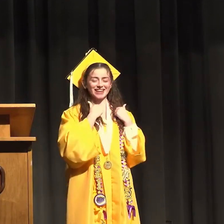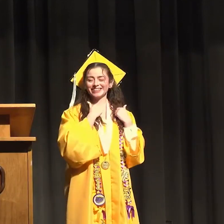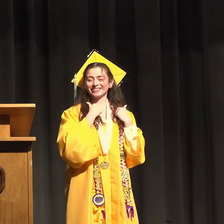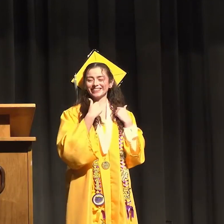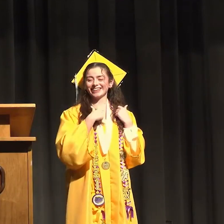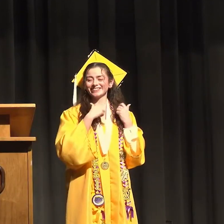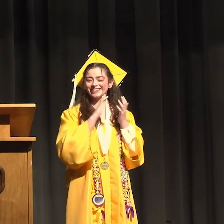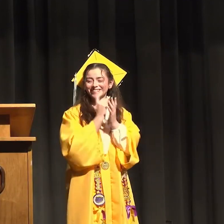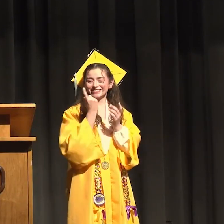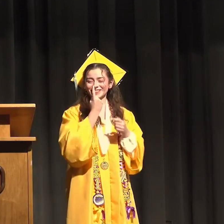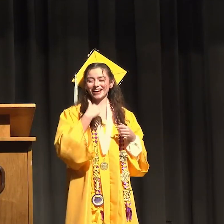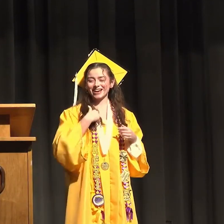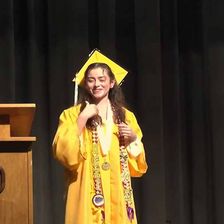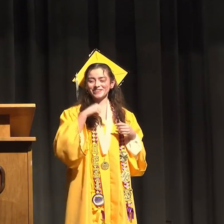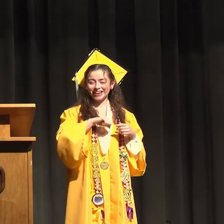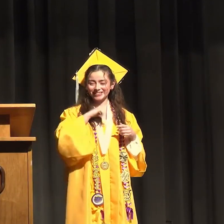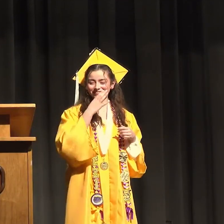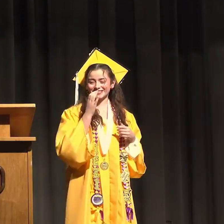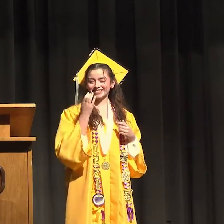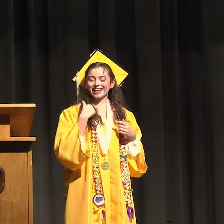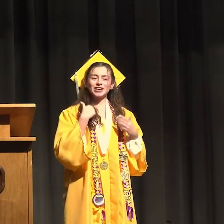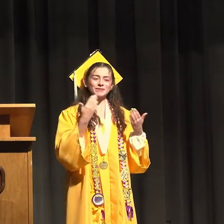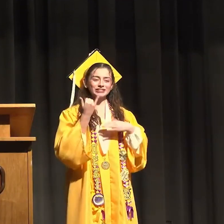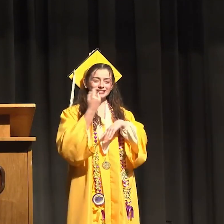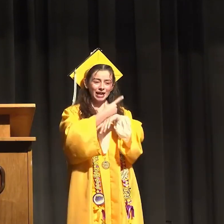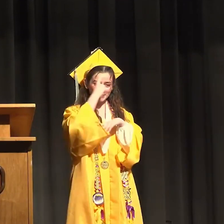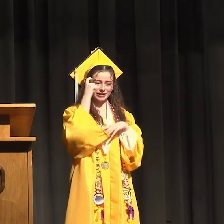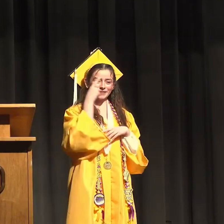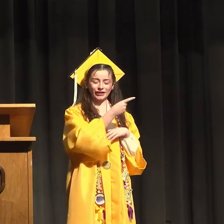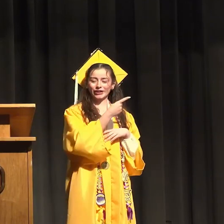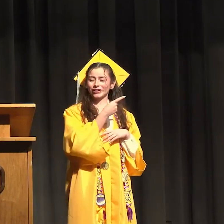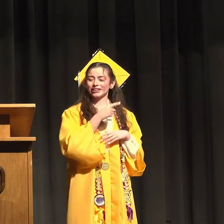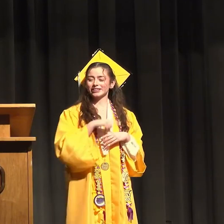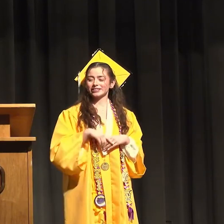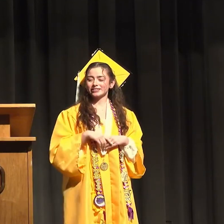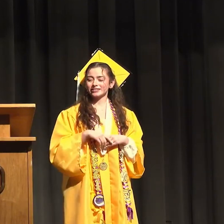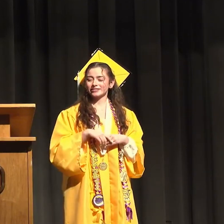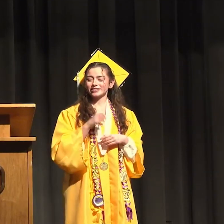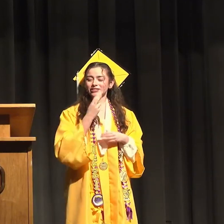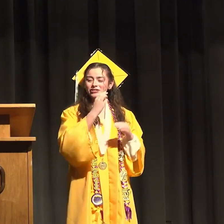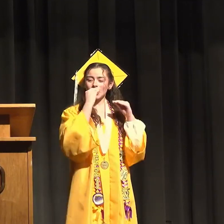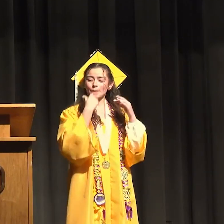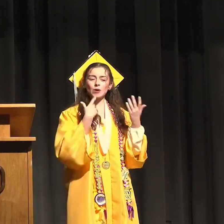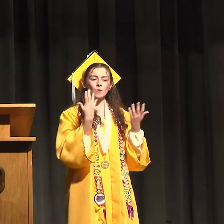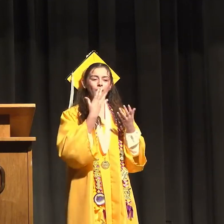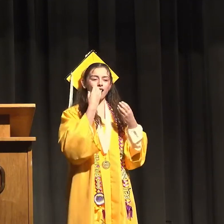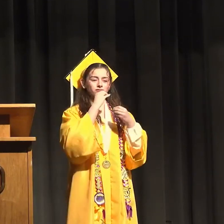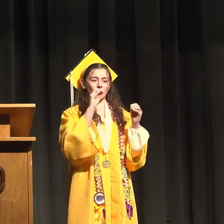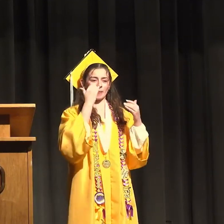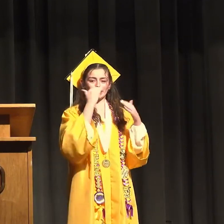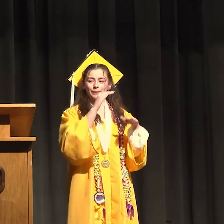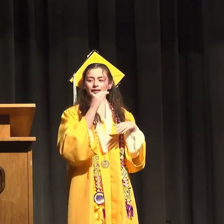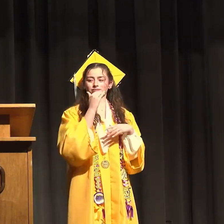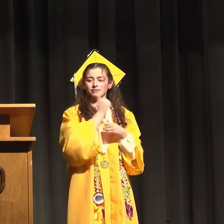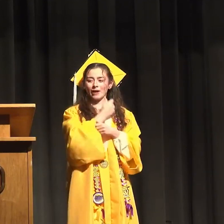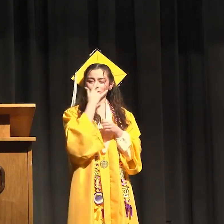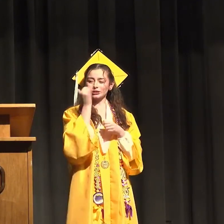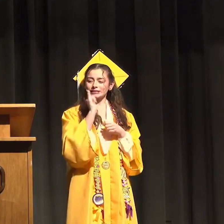I not only survived, I became someone I am actually proud to be. I'm here today because of her. She taught